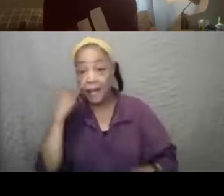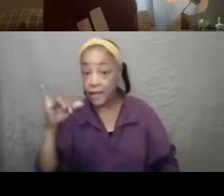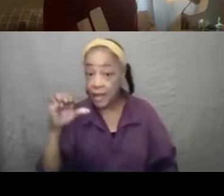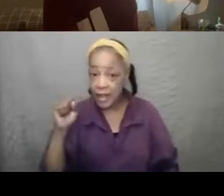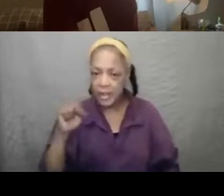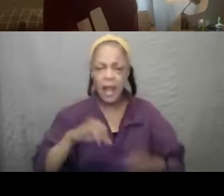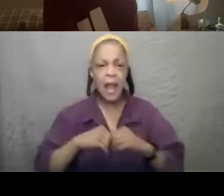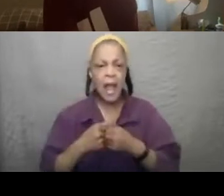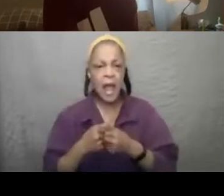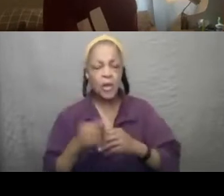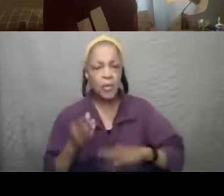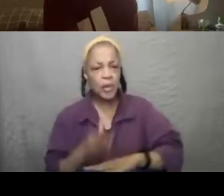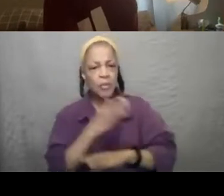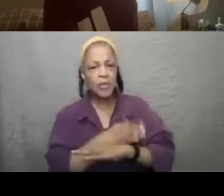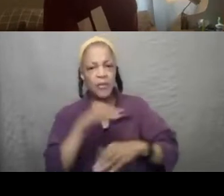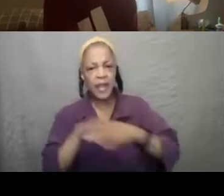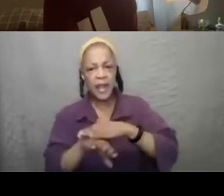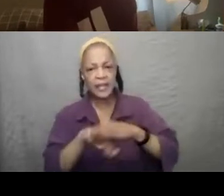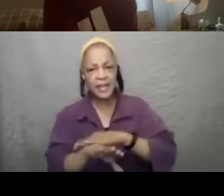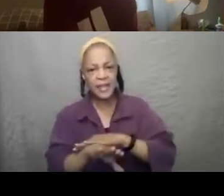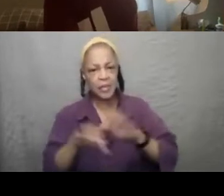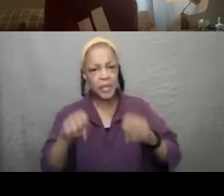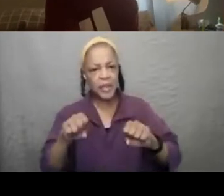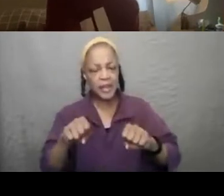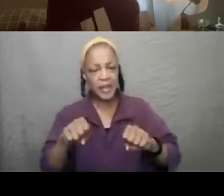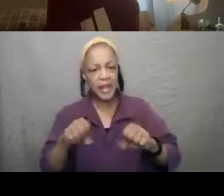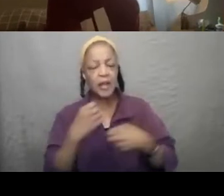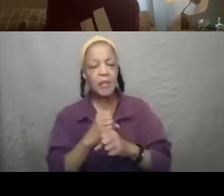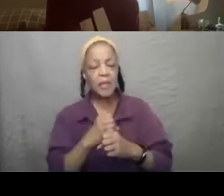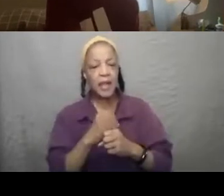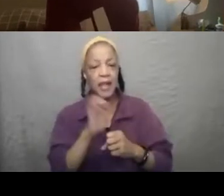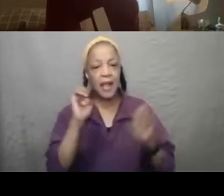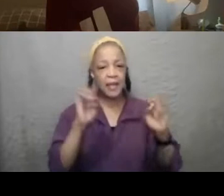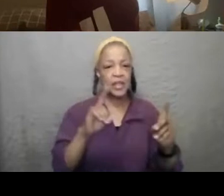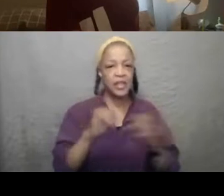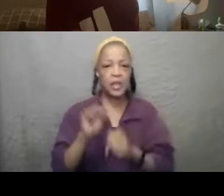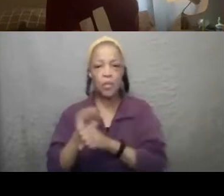increase accessibility demands and make education and work more equitable?